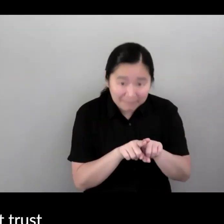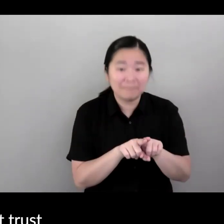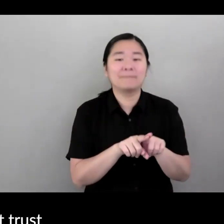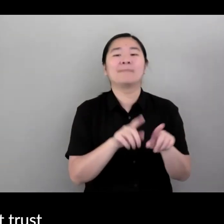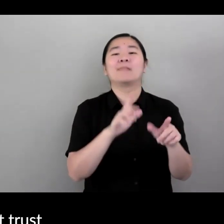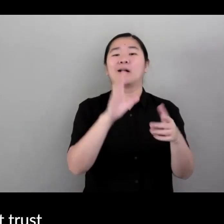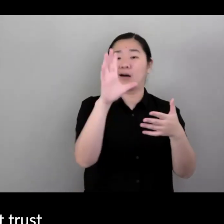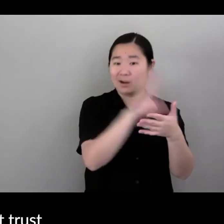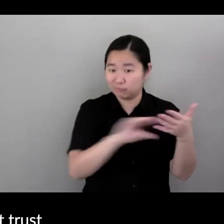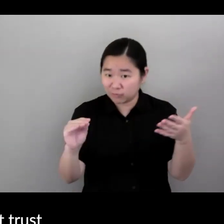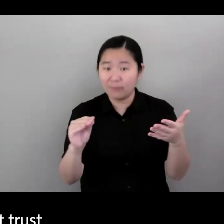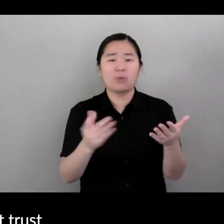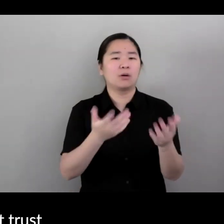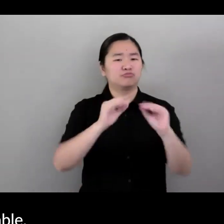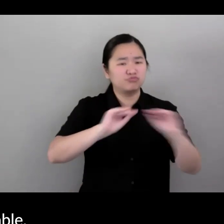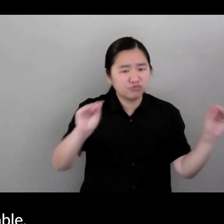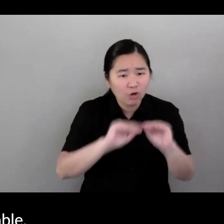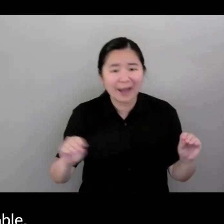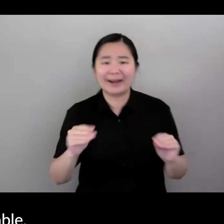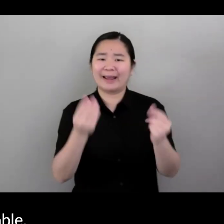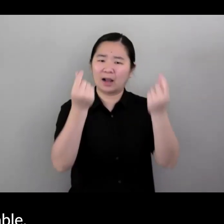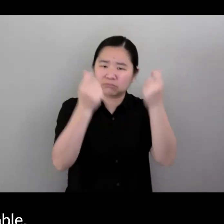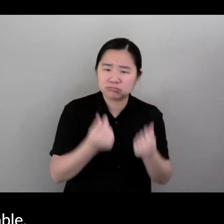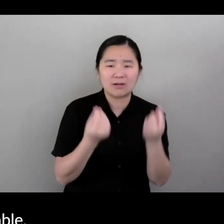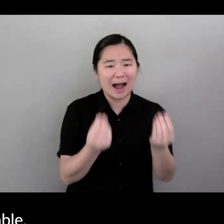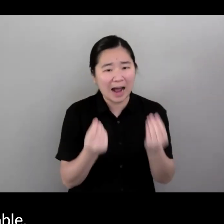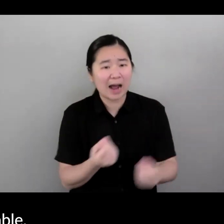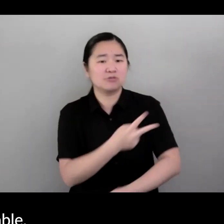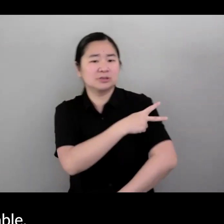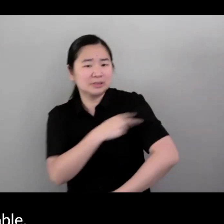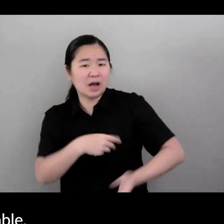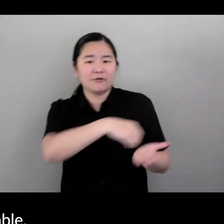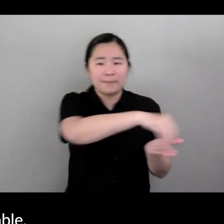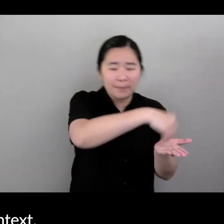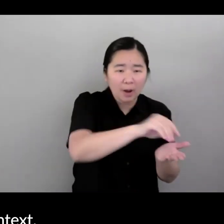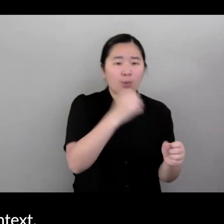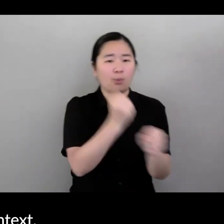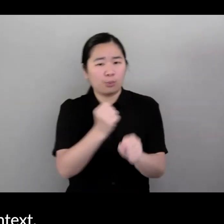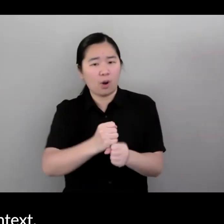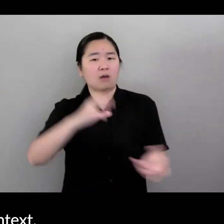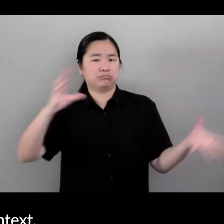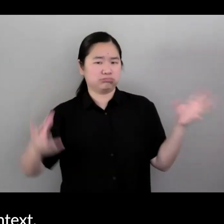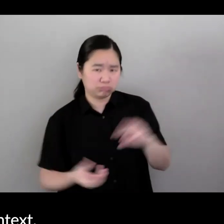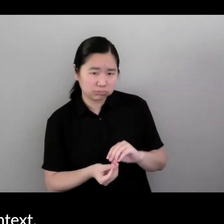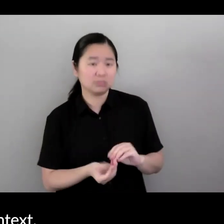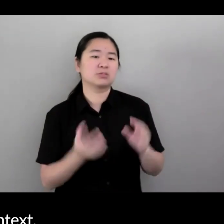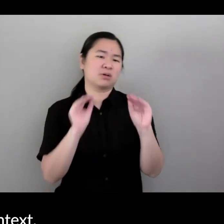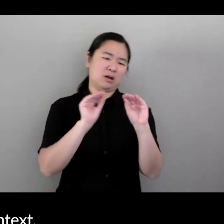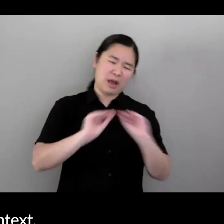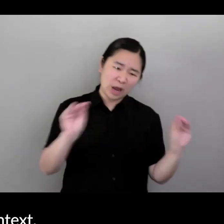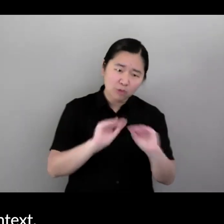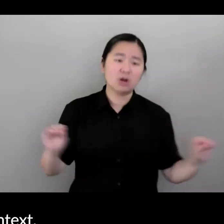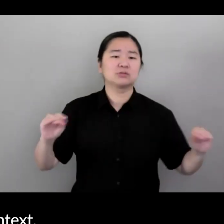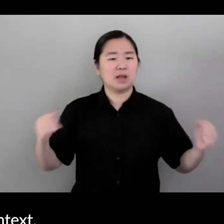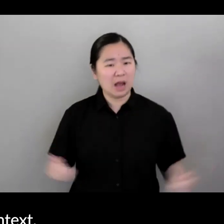trust and shared accountability. To make it sustainable, we must work with OPDs, adapting to their context,